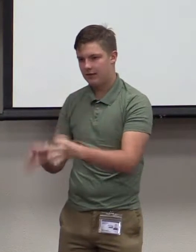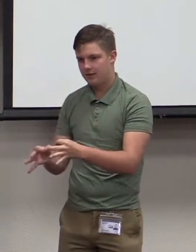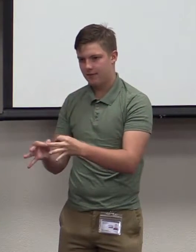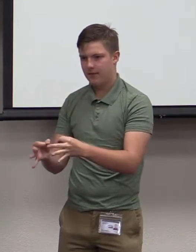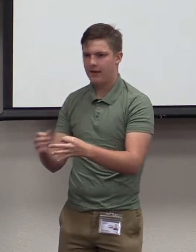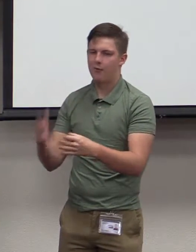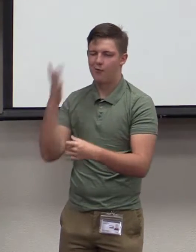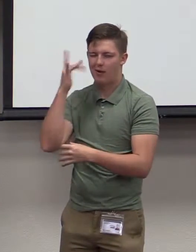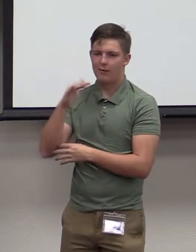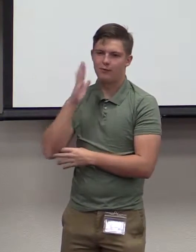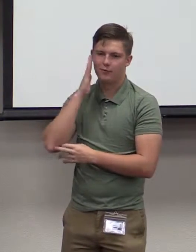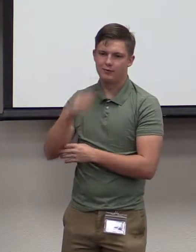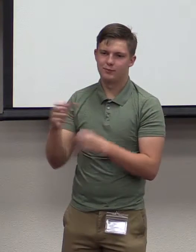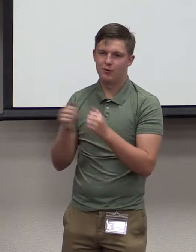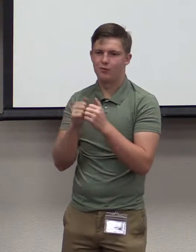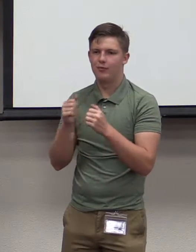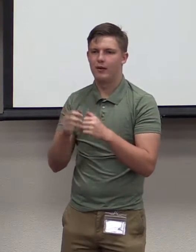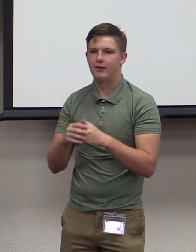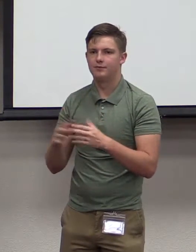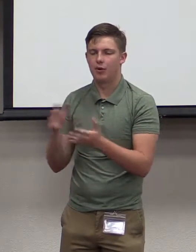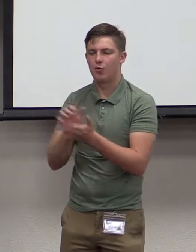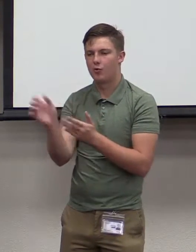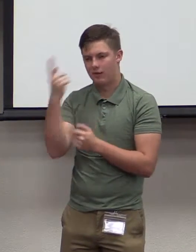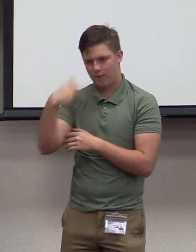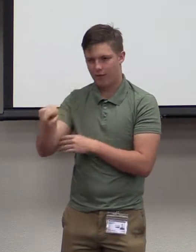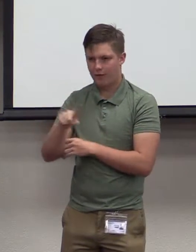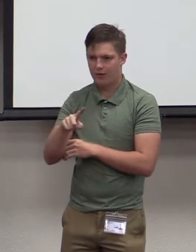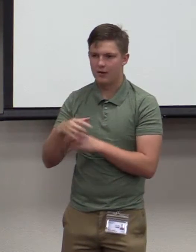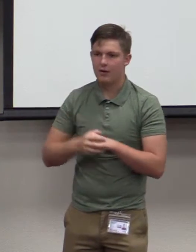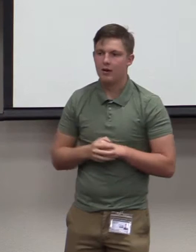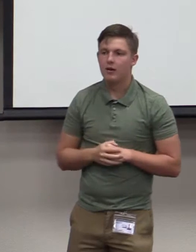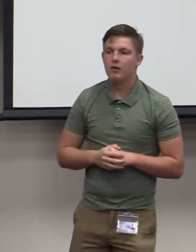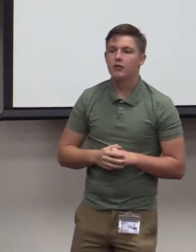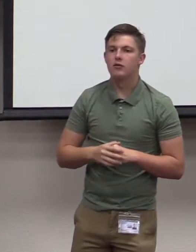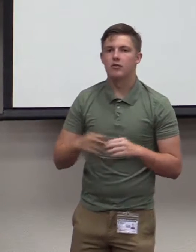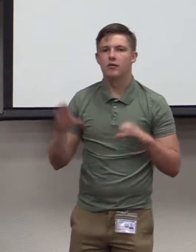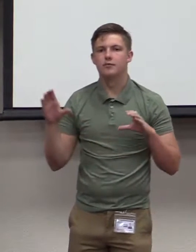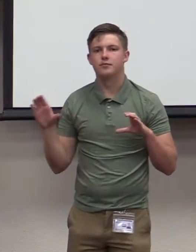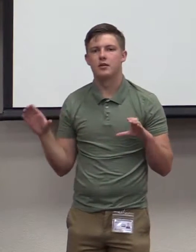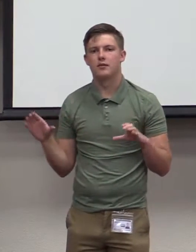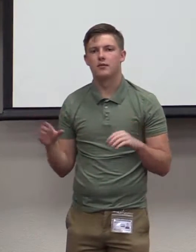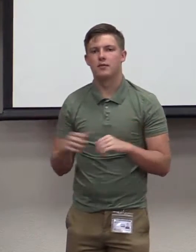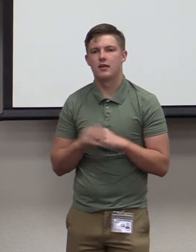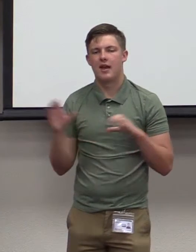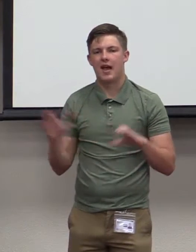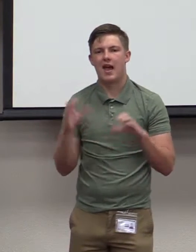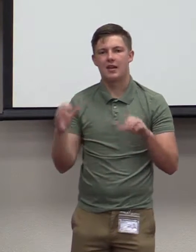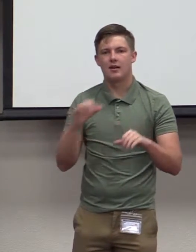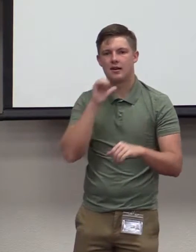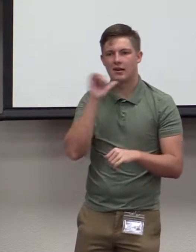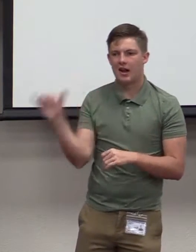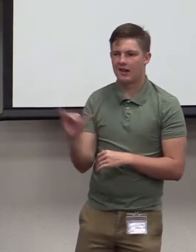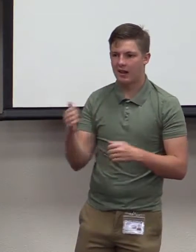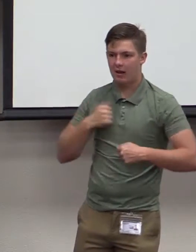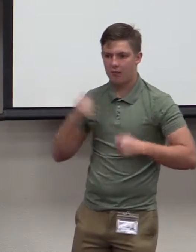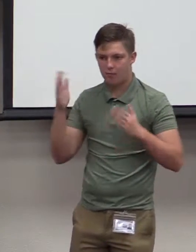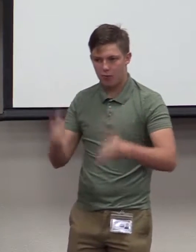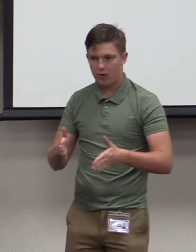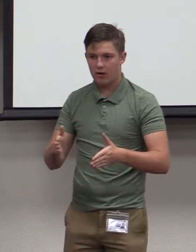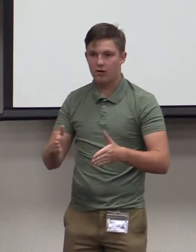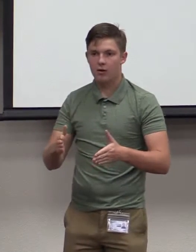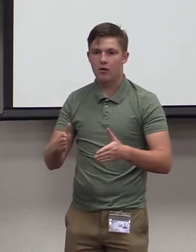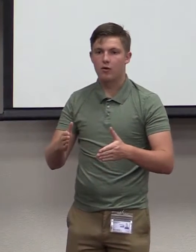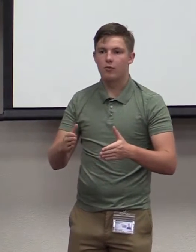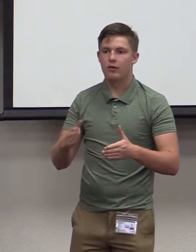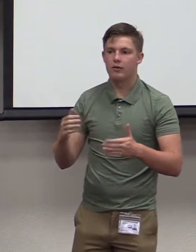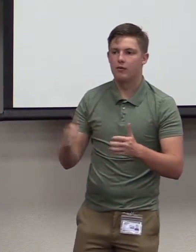the conduct unbecoming a Marine was the greatest punishment for these two men